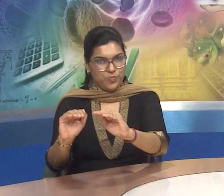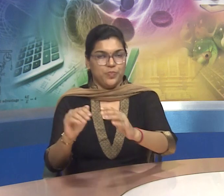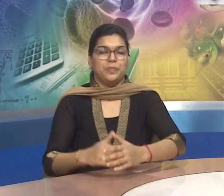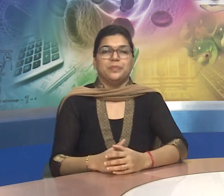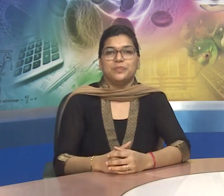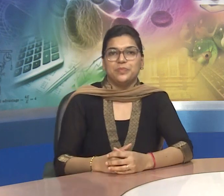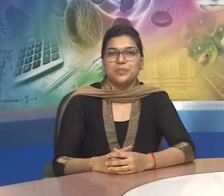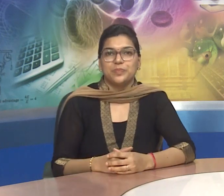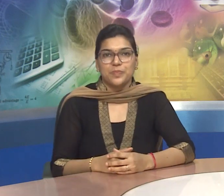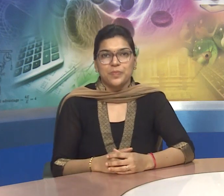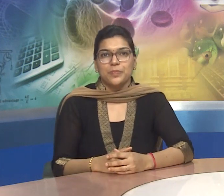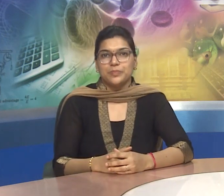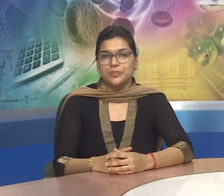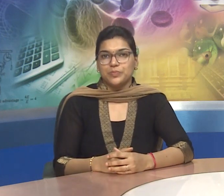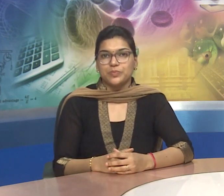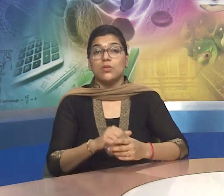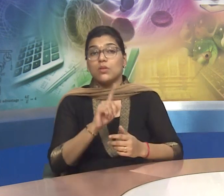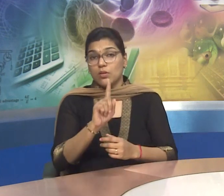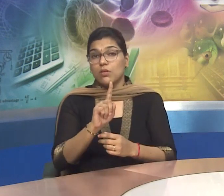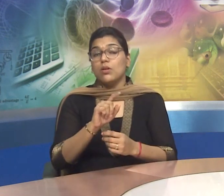or OBC classes.